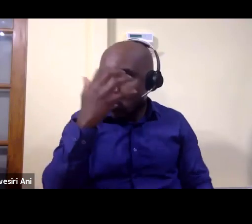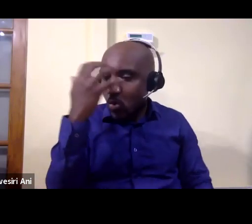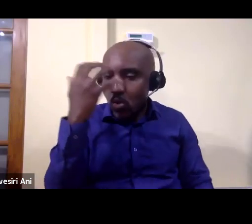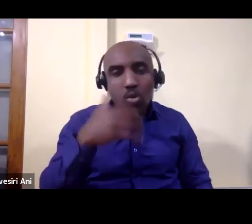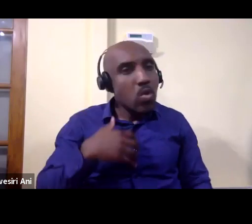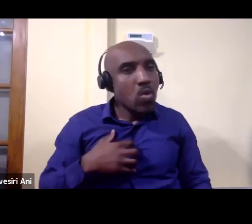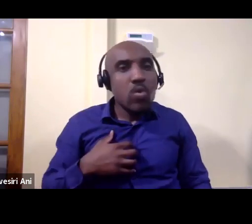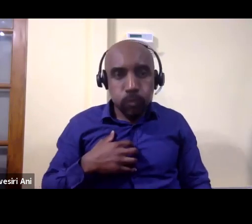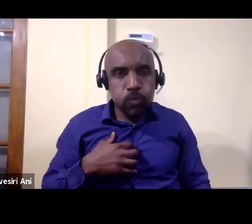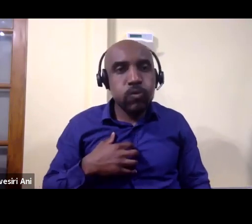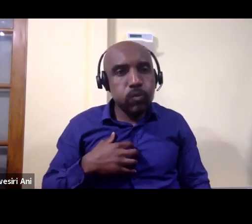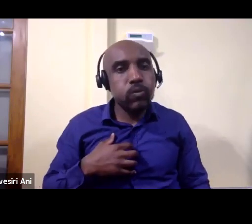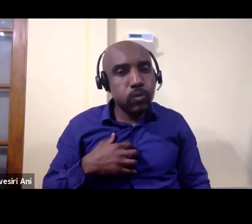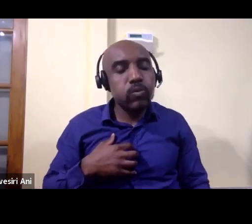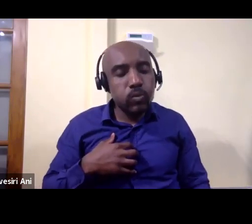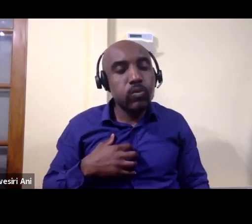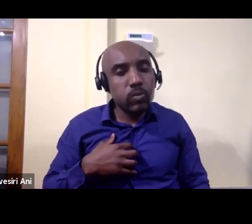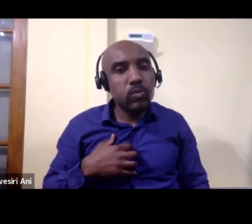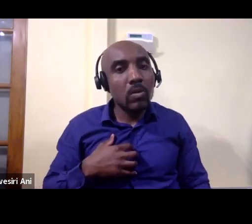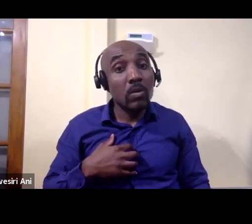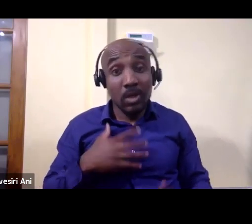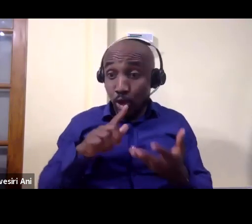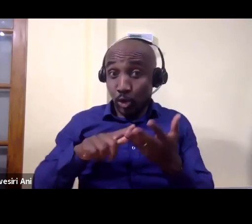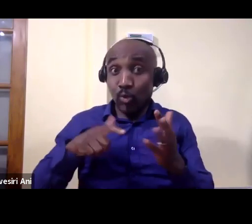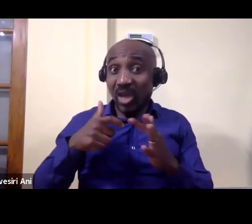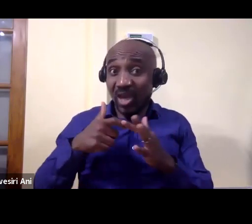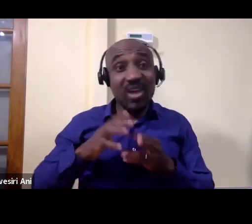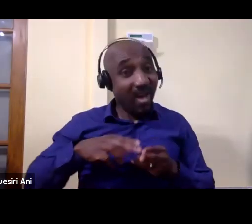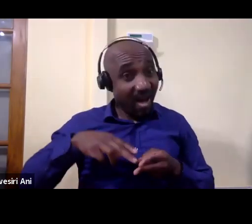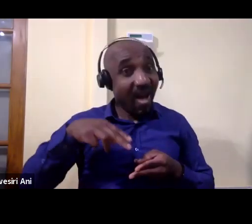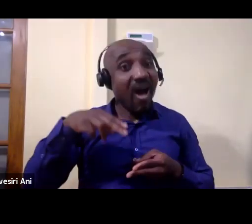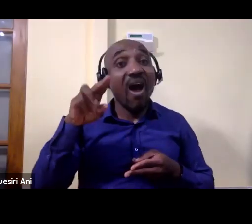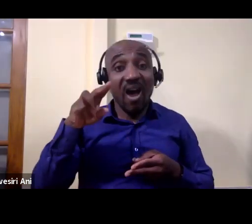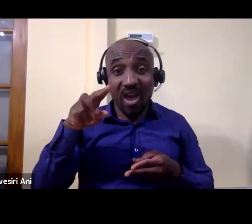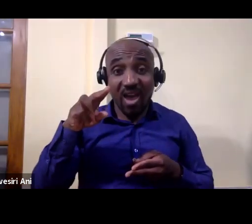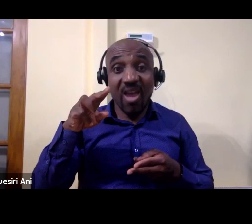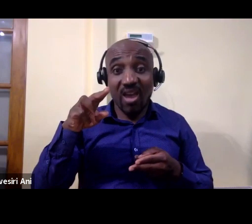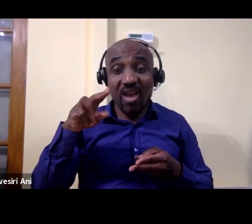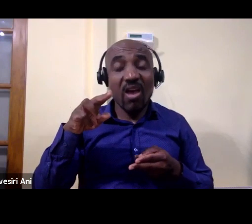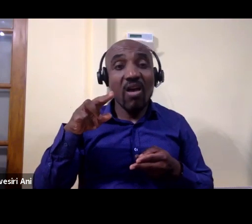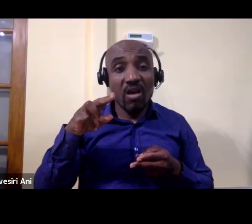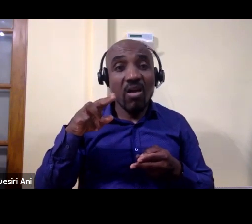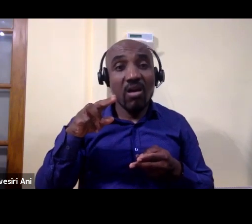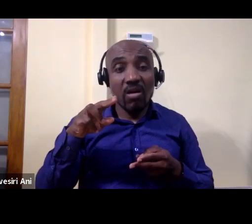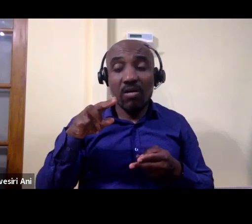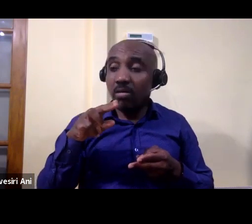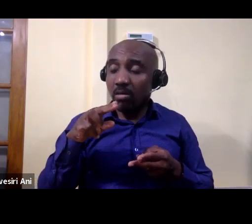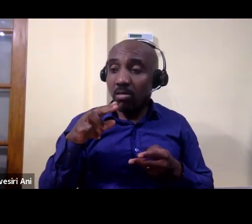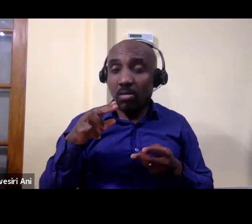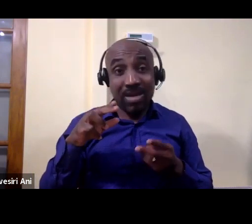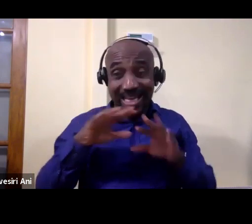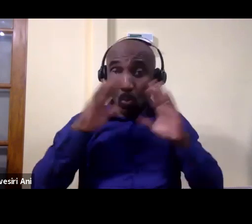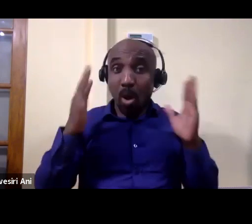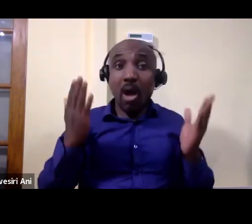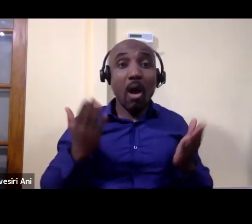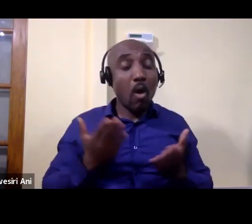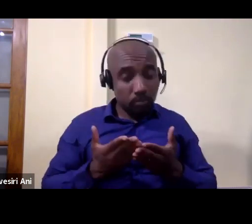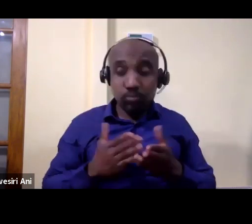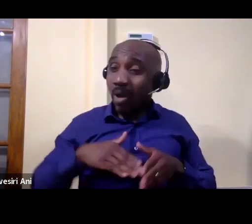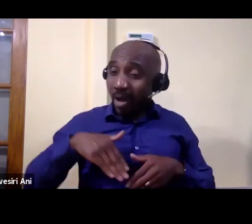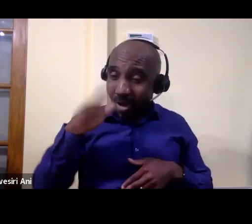has had, especially here in the UK, with one of the highest per capita death tolls. We have to